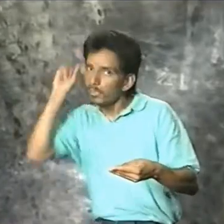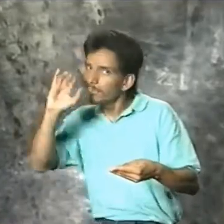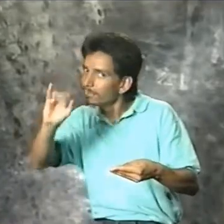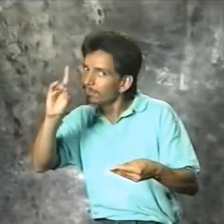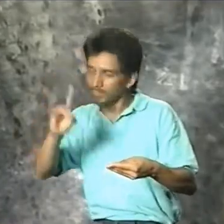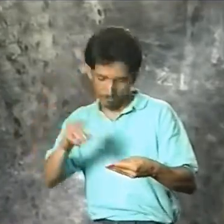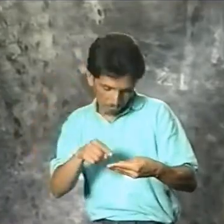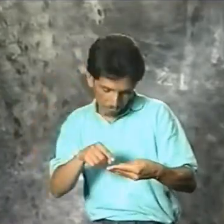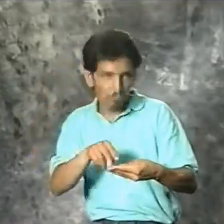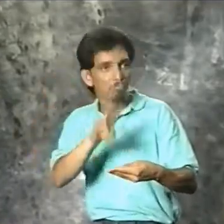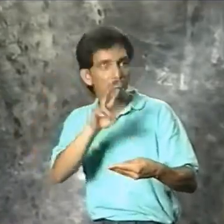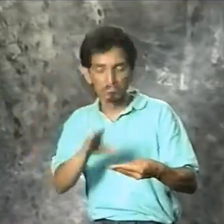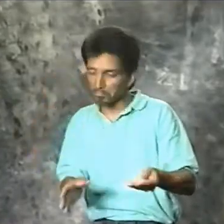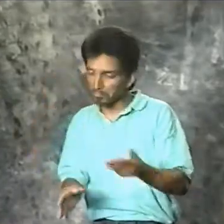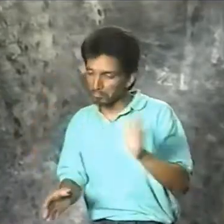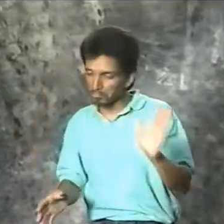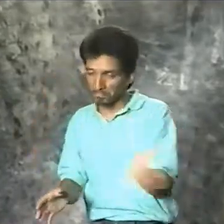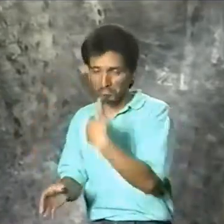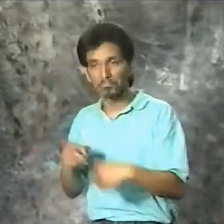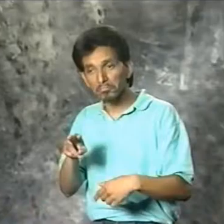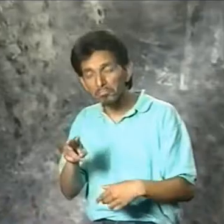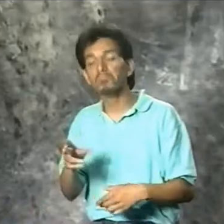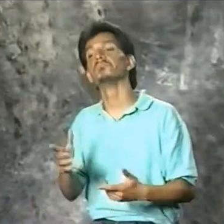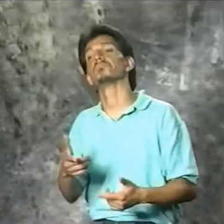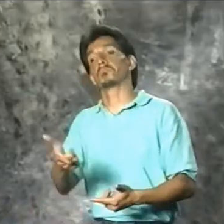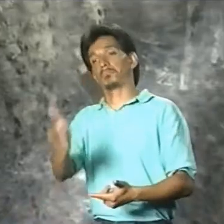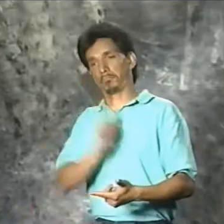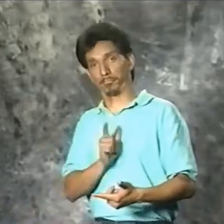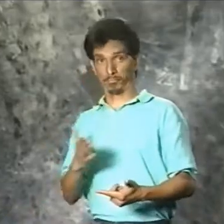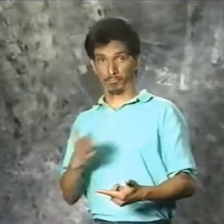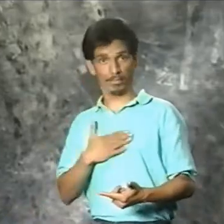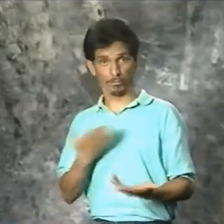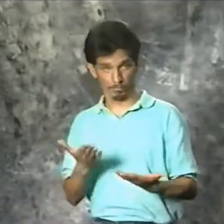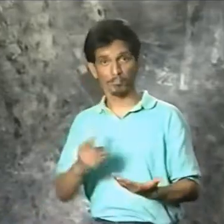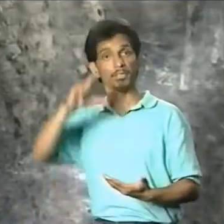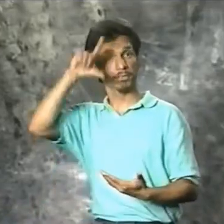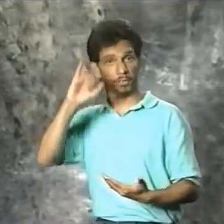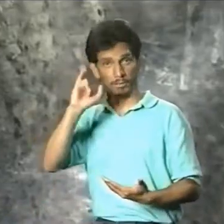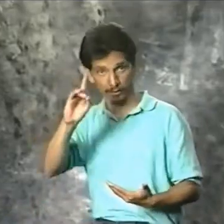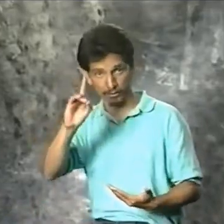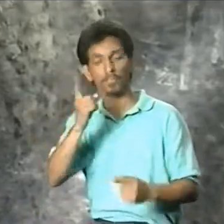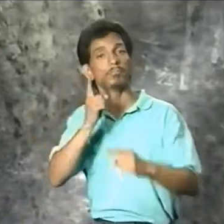had. They checked out my ID and then went ahead and sent me on through. Or my girlfriend, rather.